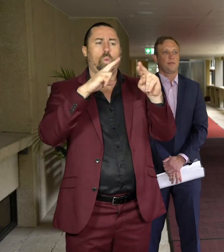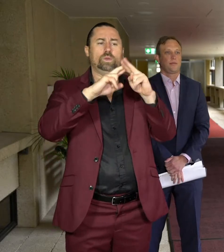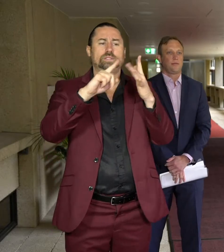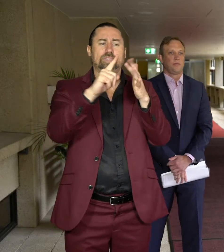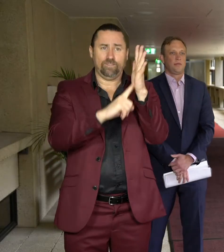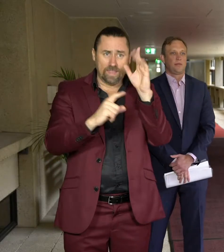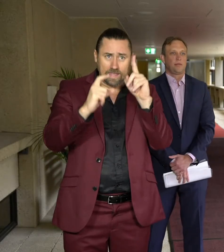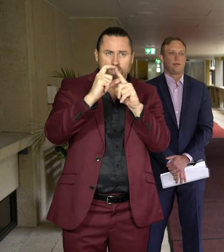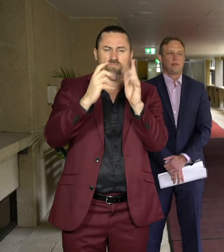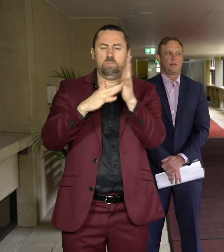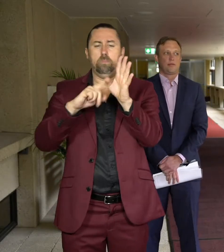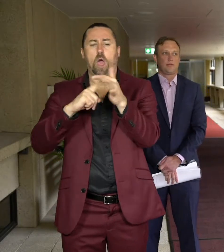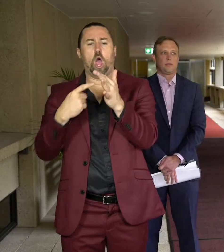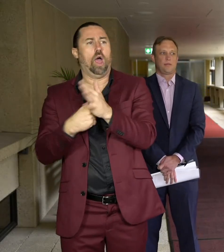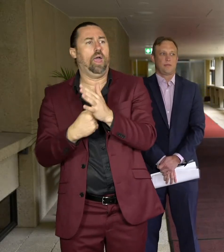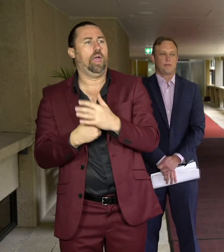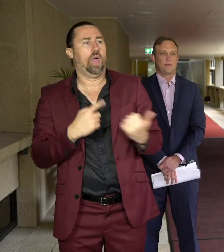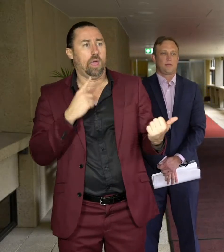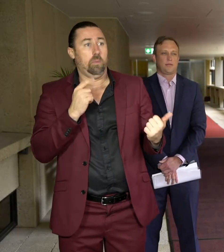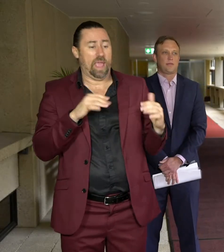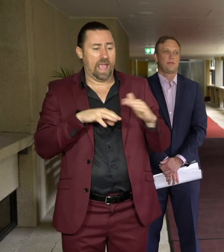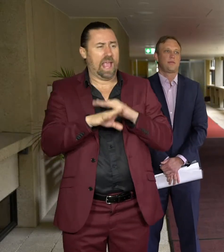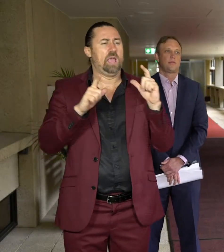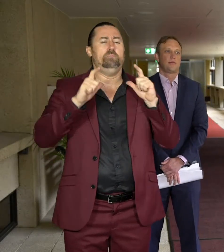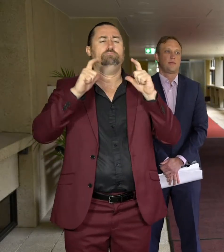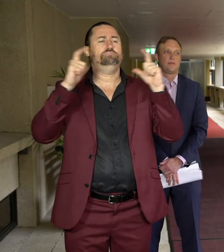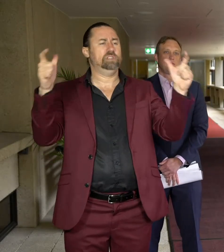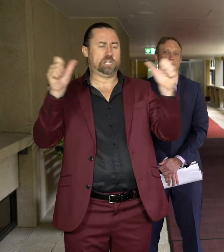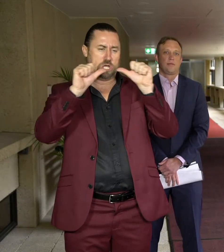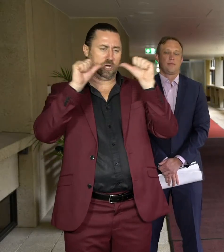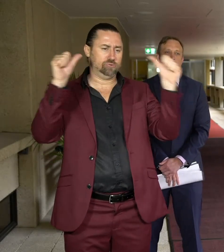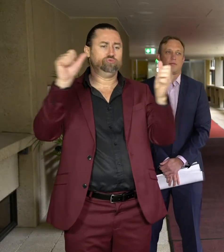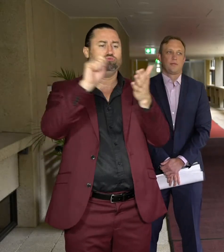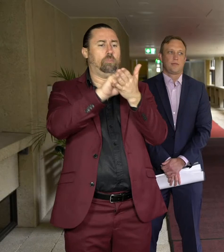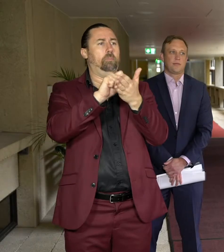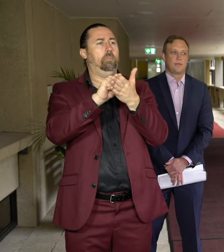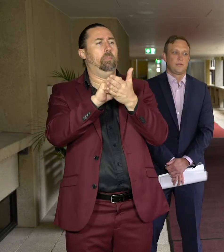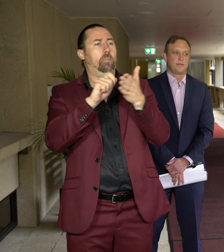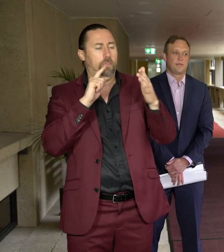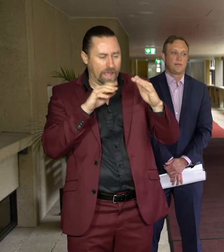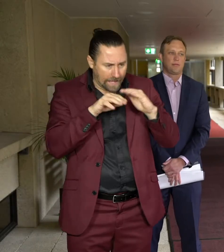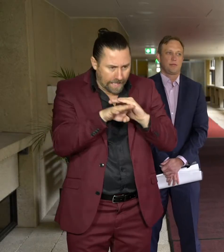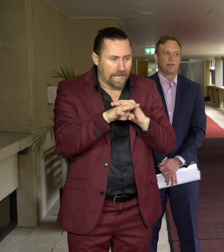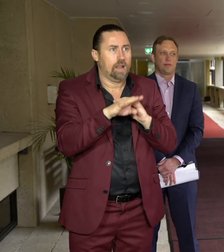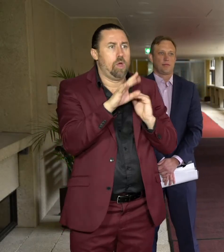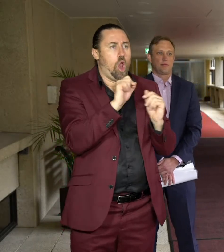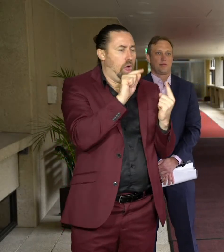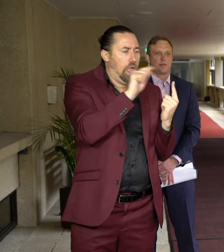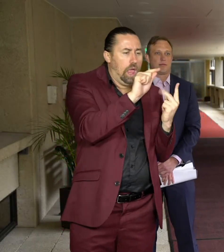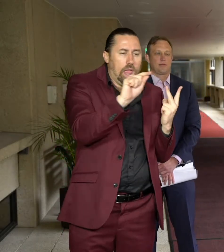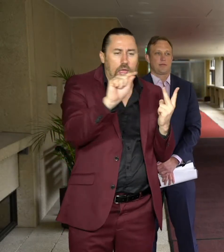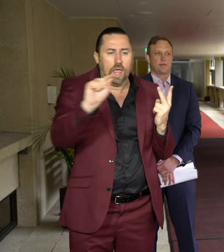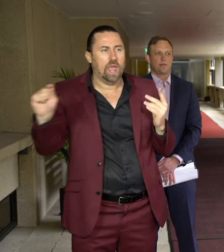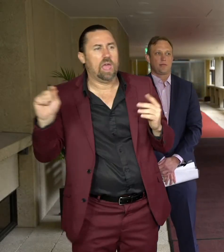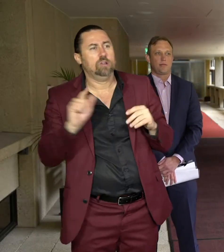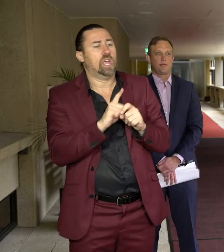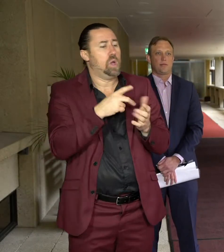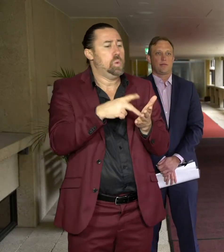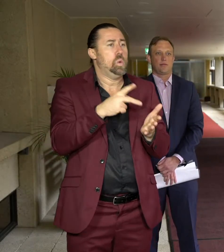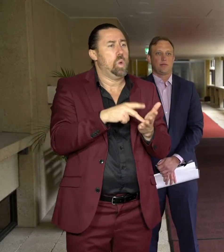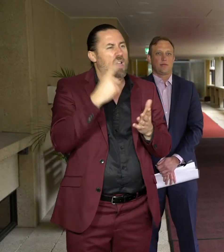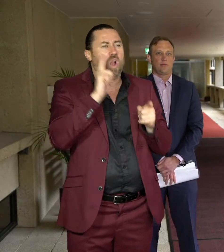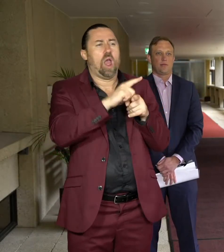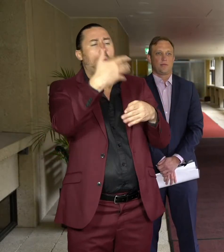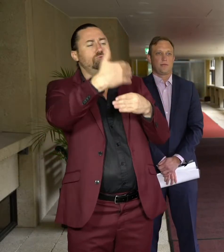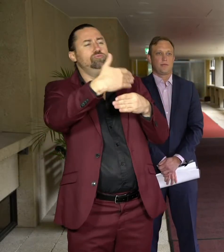is that we have people who go into a big shopping centre, might not go into individual retail stores, but they might wander around, just look at